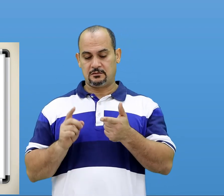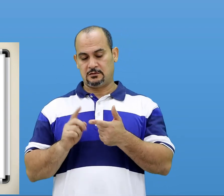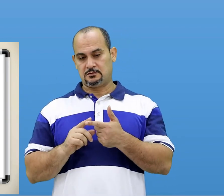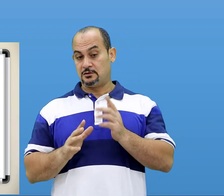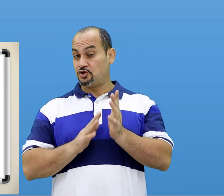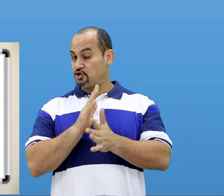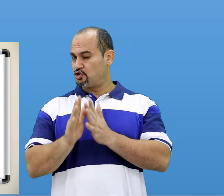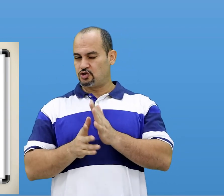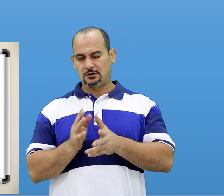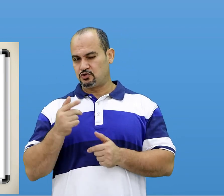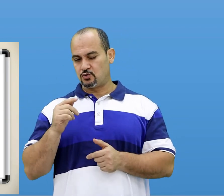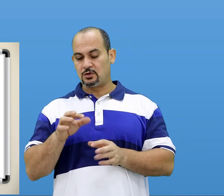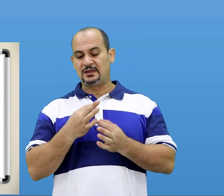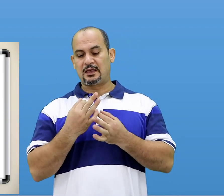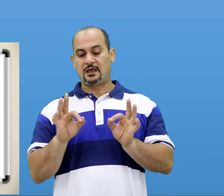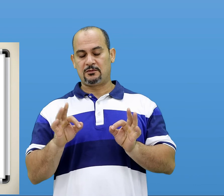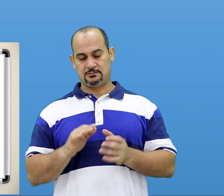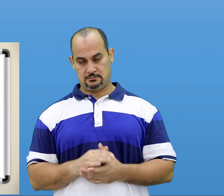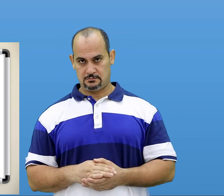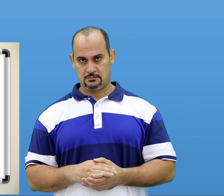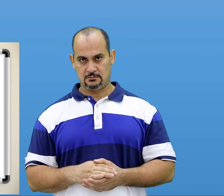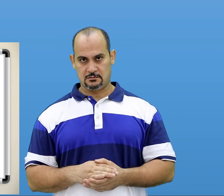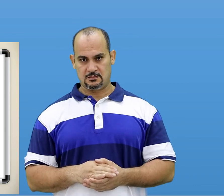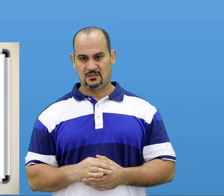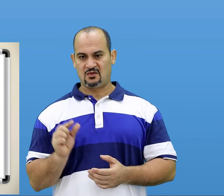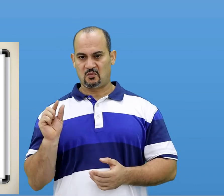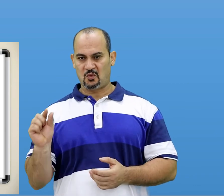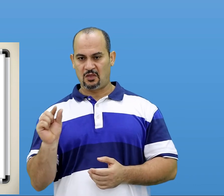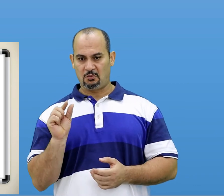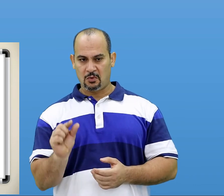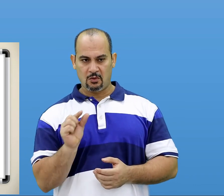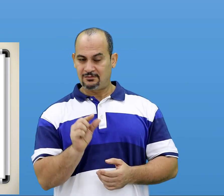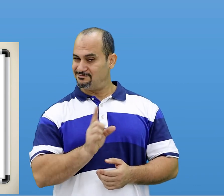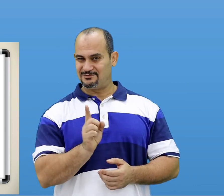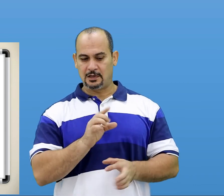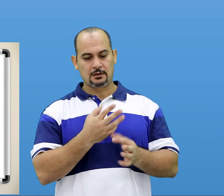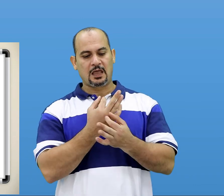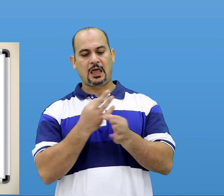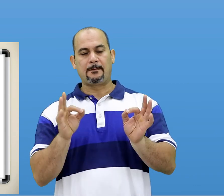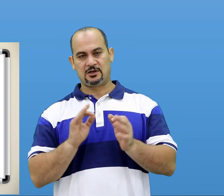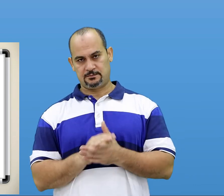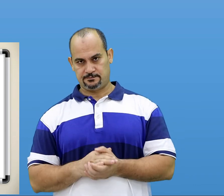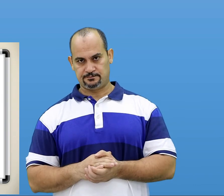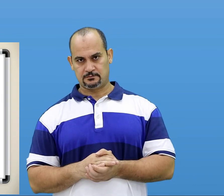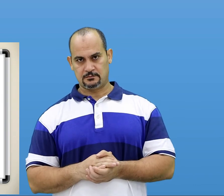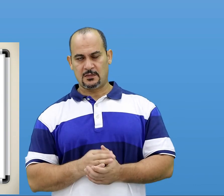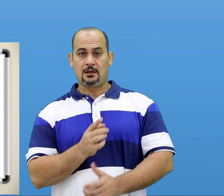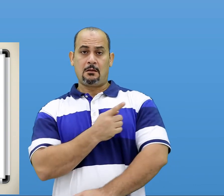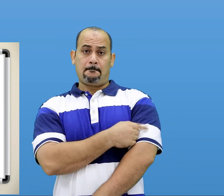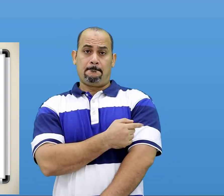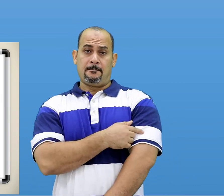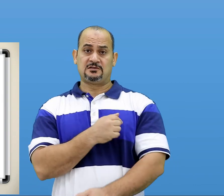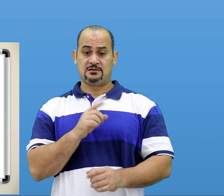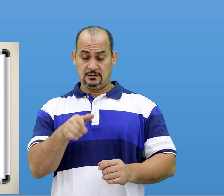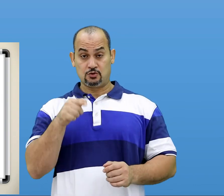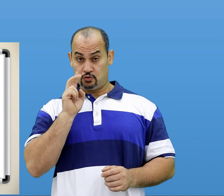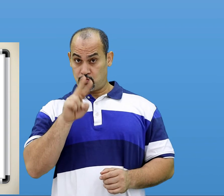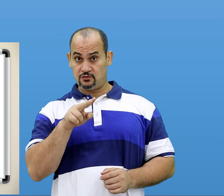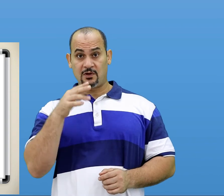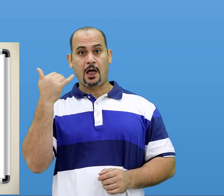the meaning of the sentence as a whole, not word by word. Let's read this together.